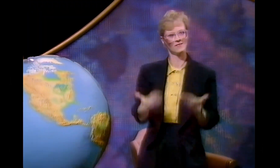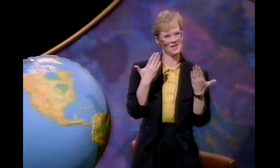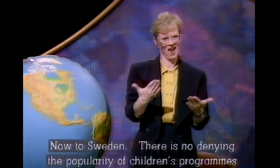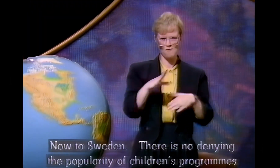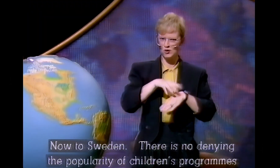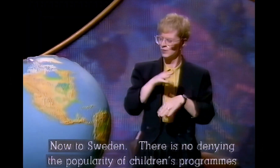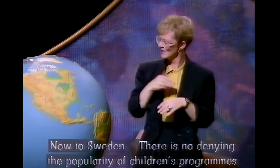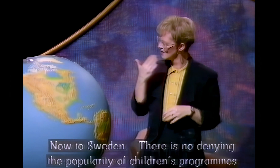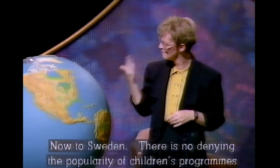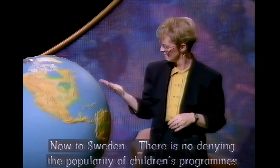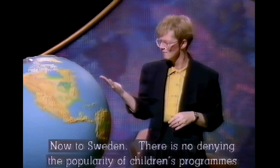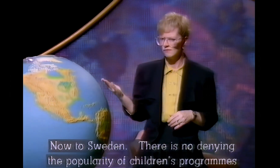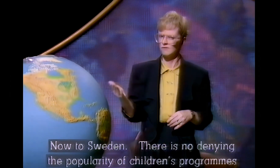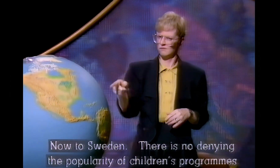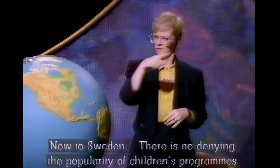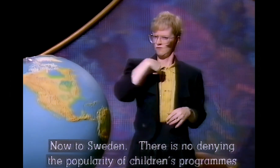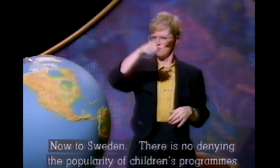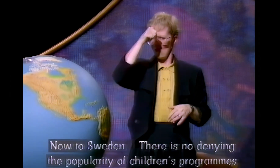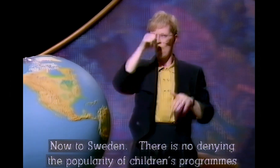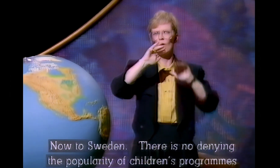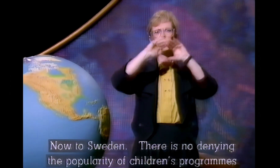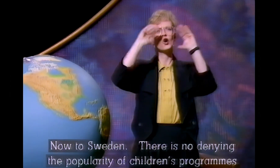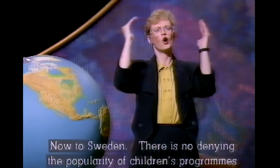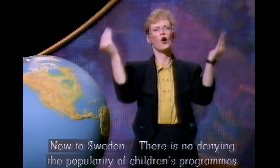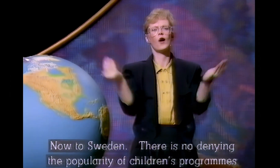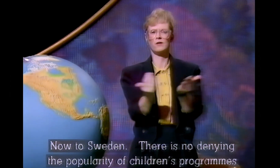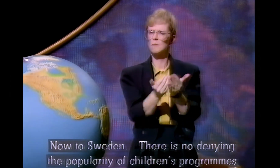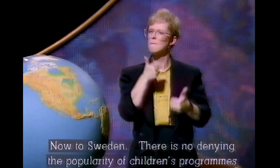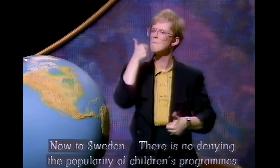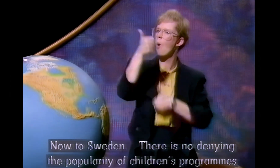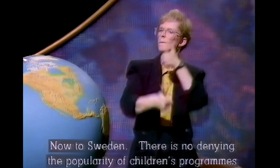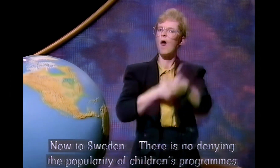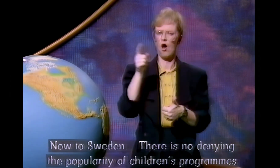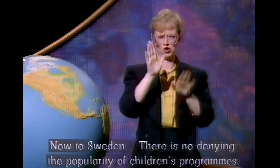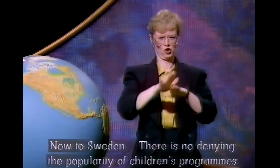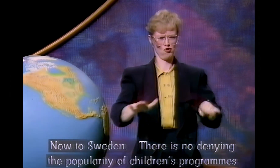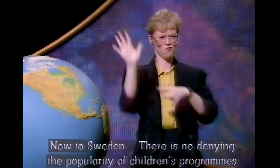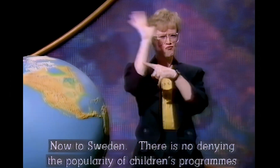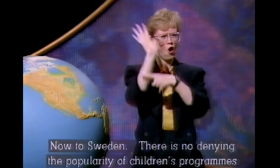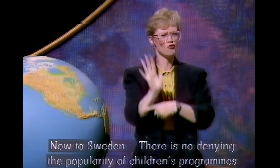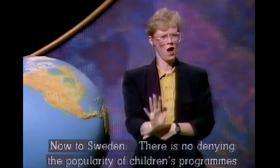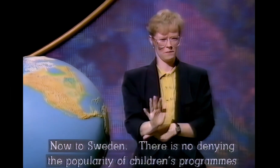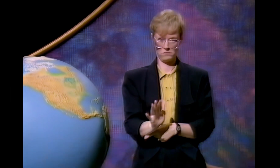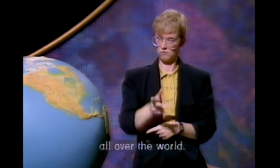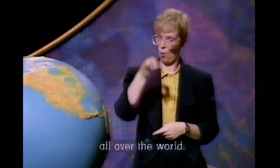And now to Sweden. There's no denying the popularity of children's programmes all over the